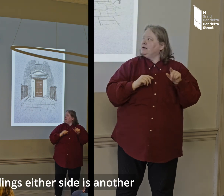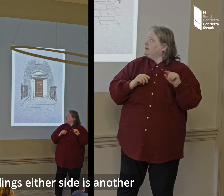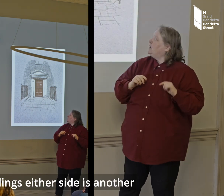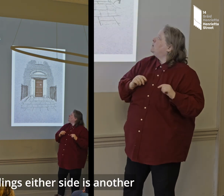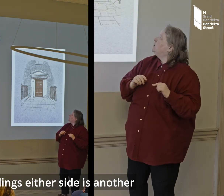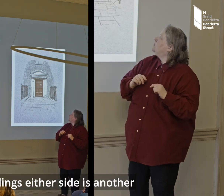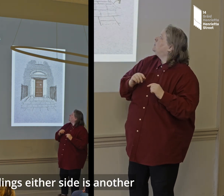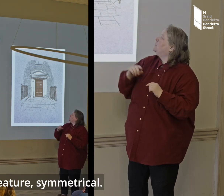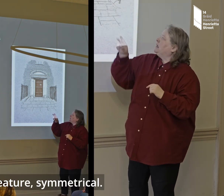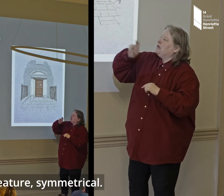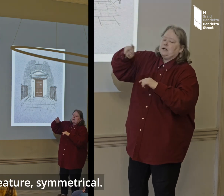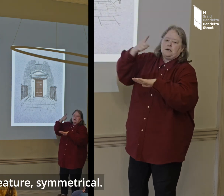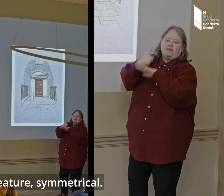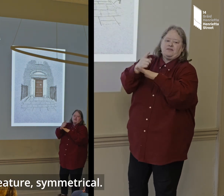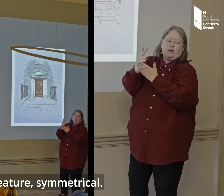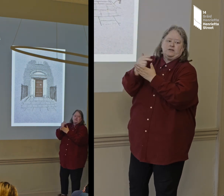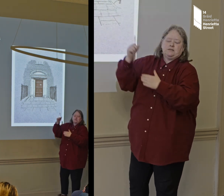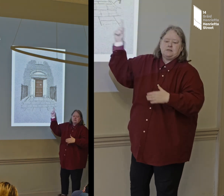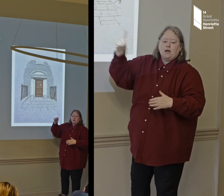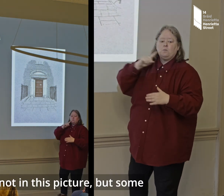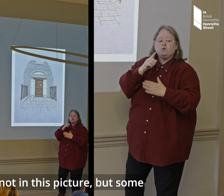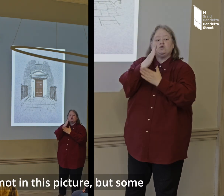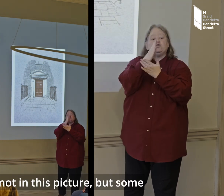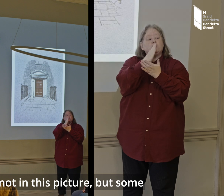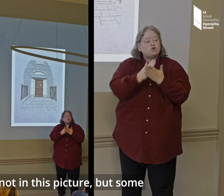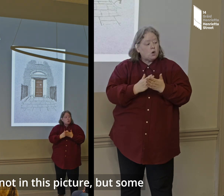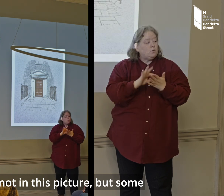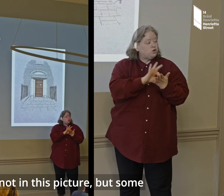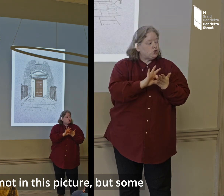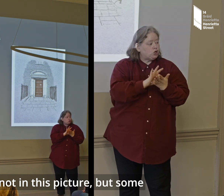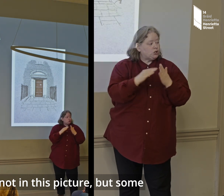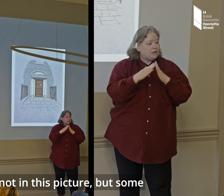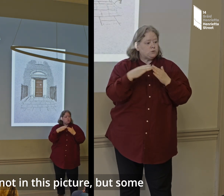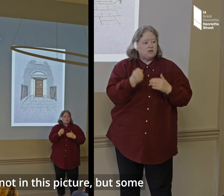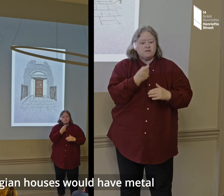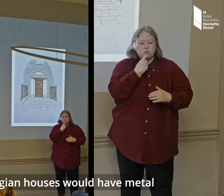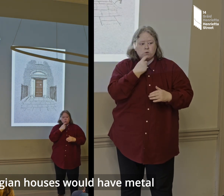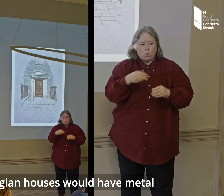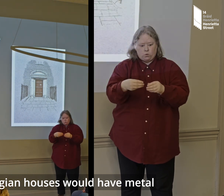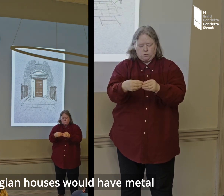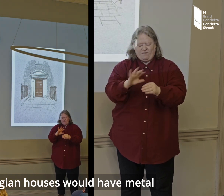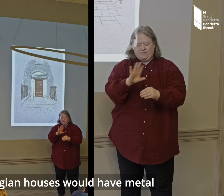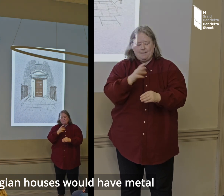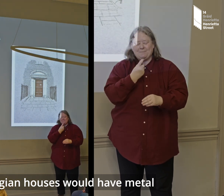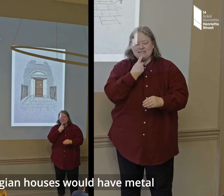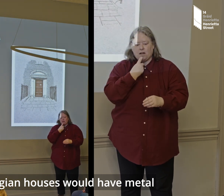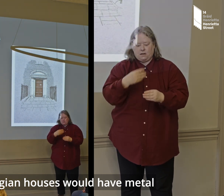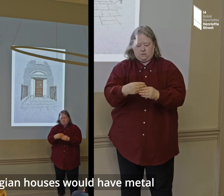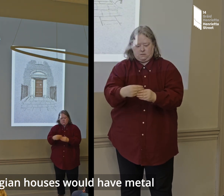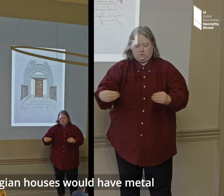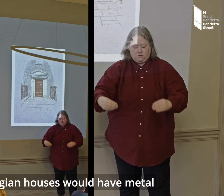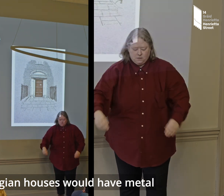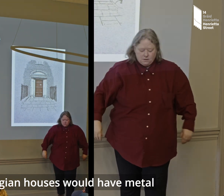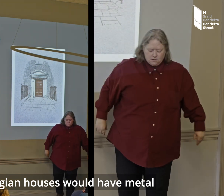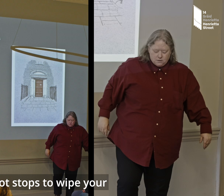Iron railings either side is another feature, symmetrical. Now it's not in this picture, but some of the Georgian houses would